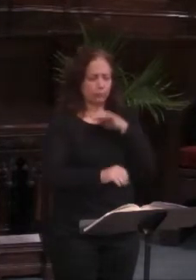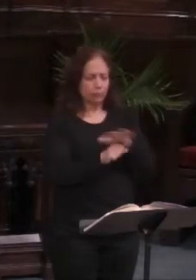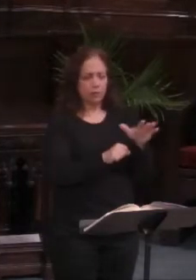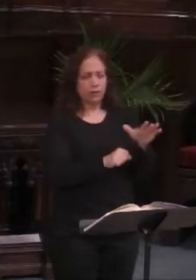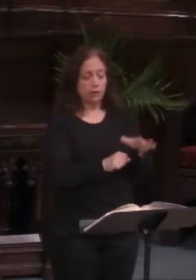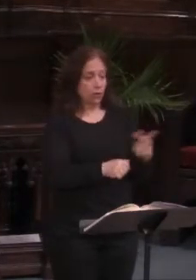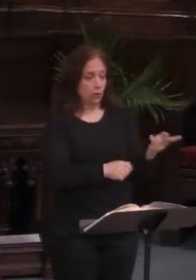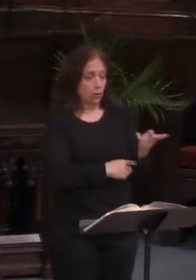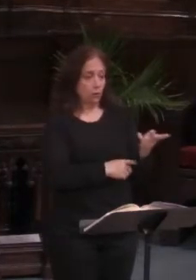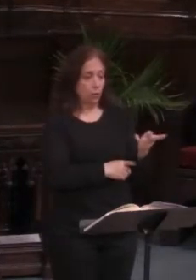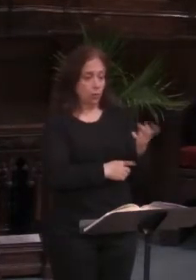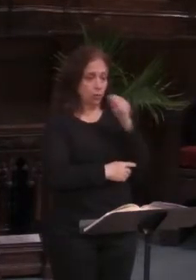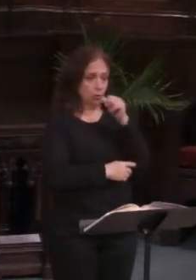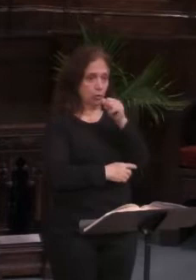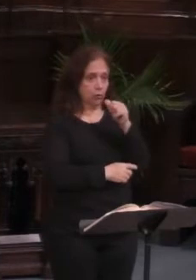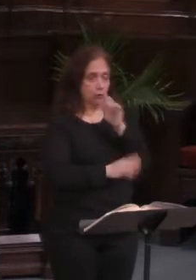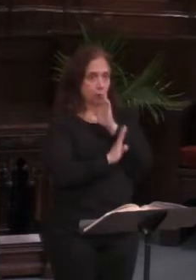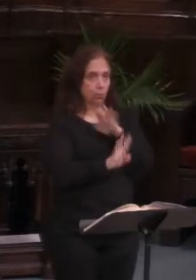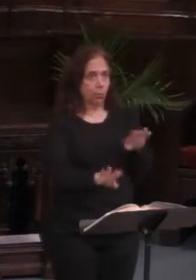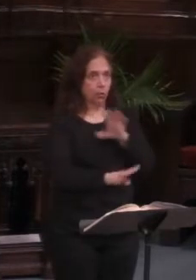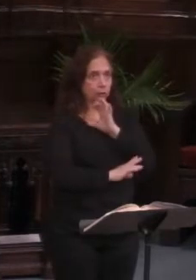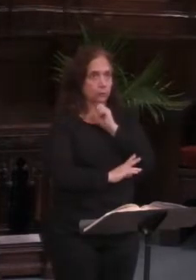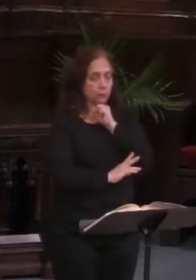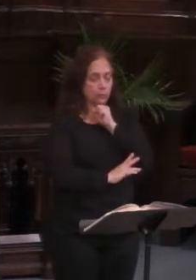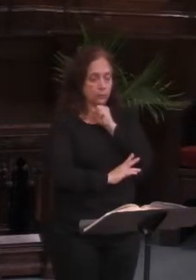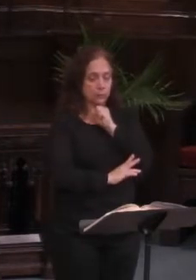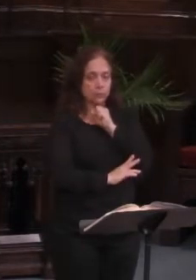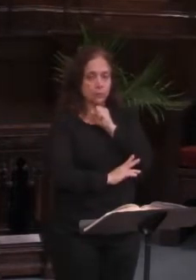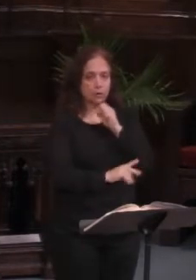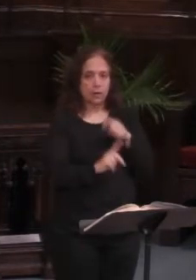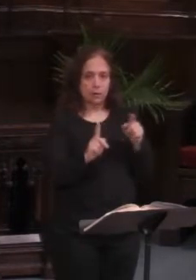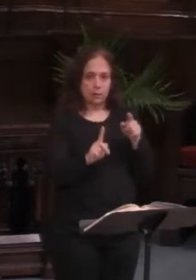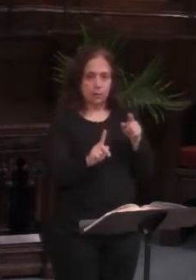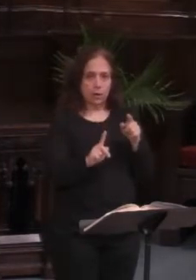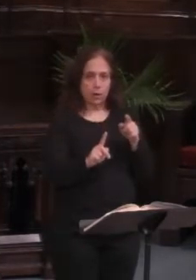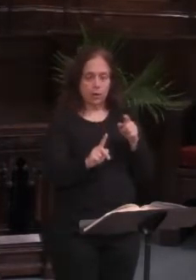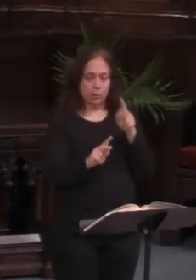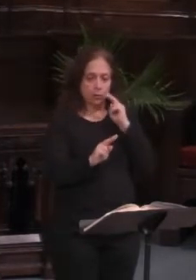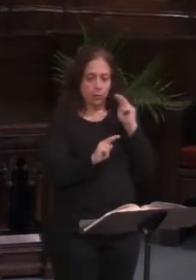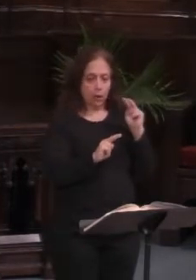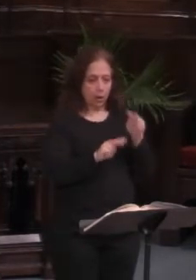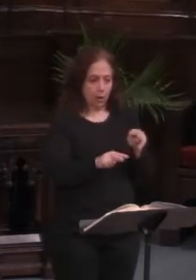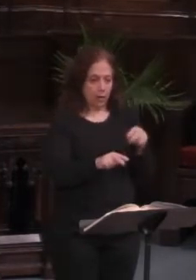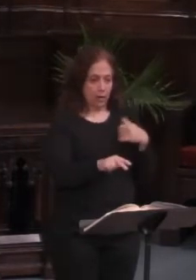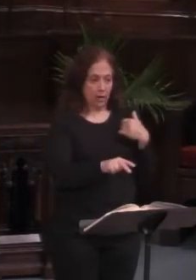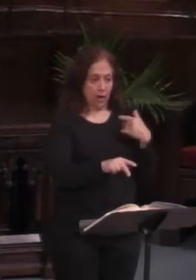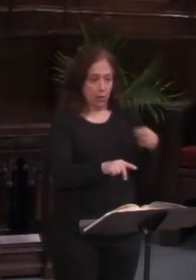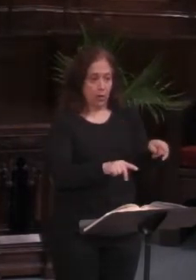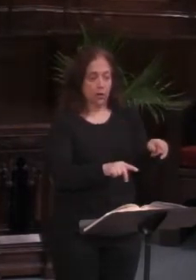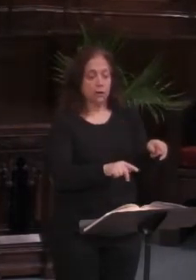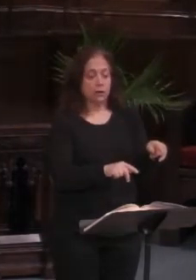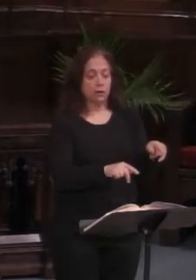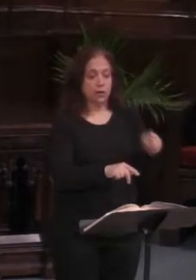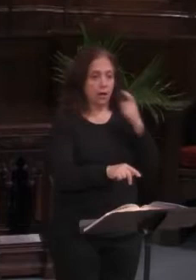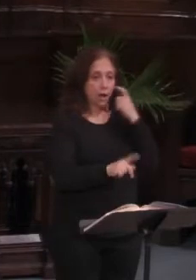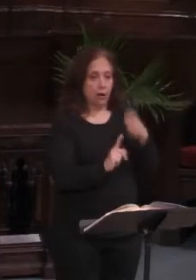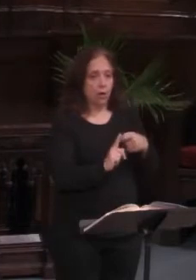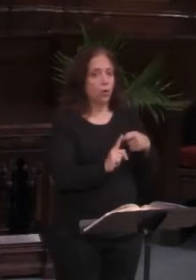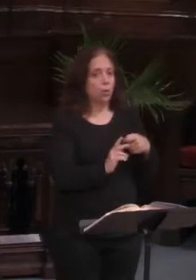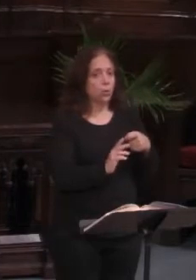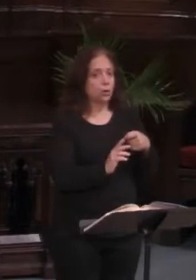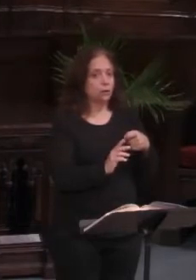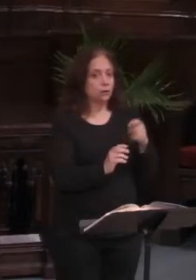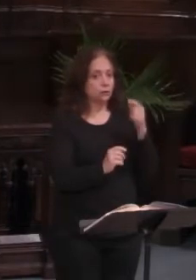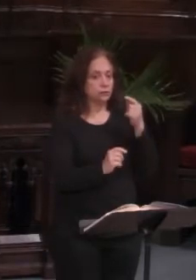Well, both girls went silent, but when I looked over at my youngest, I noticed that big tears